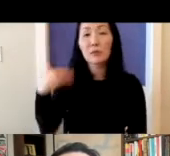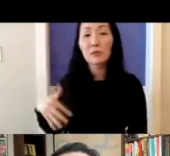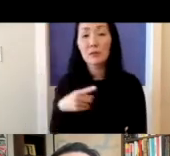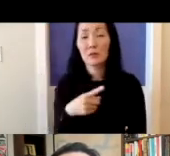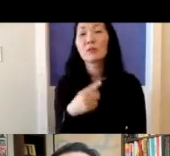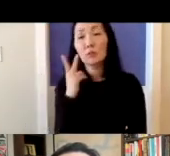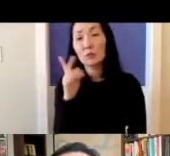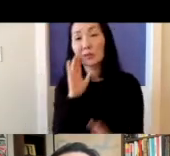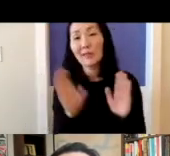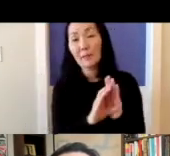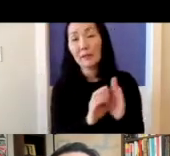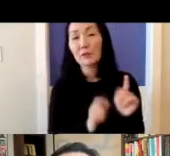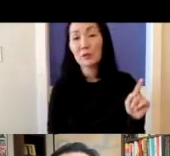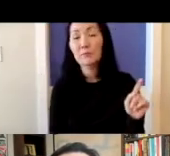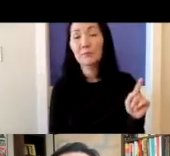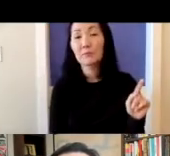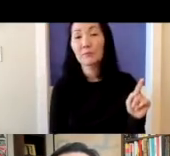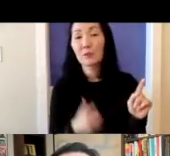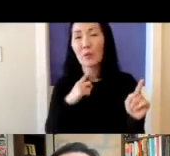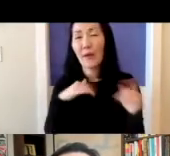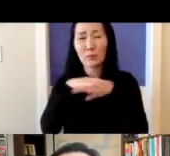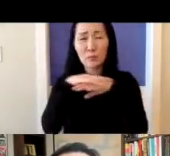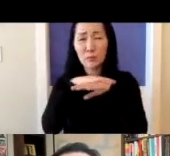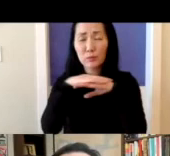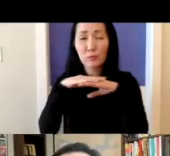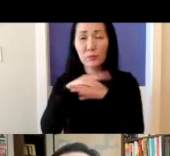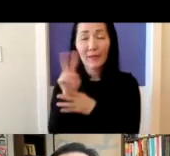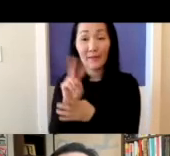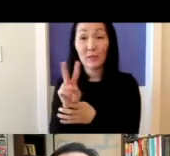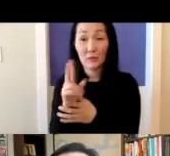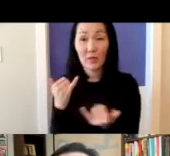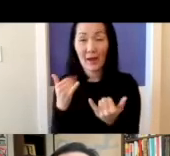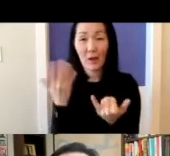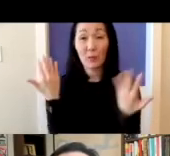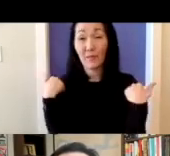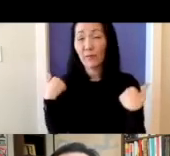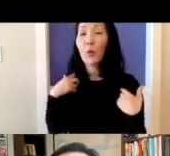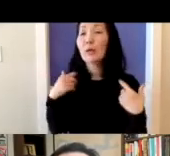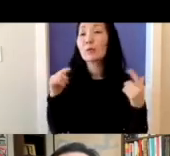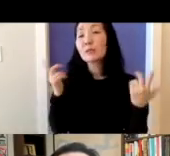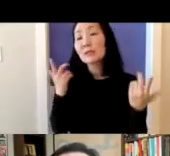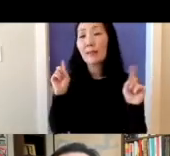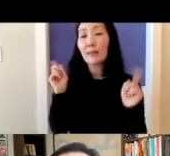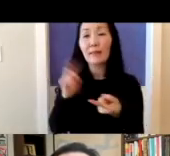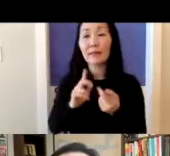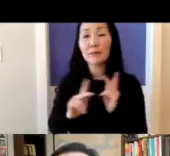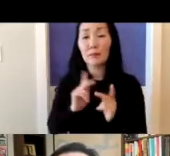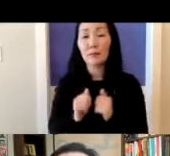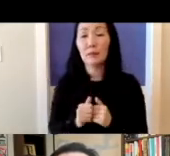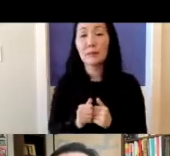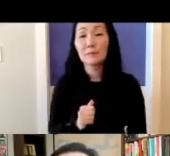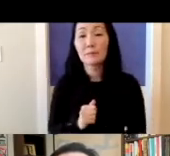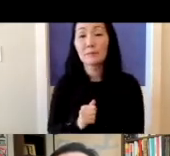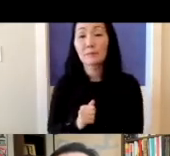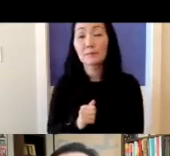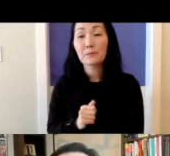of culminated into the city that we see today. But then also factors that perhaps we don't necessarily have direct control over,